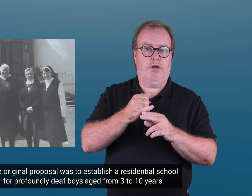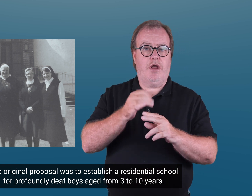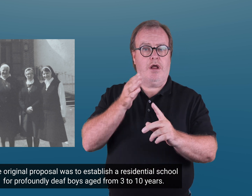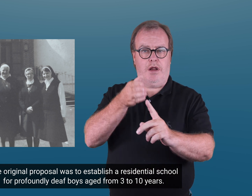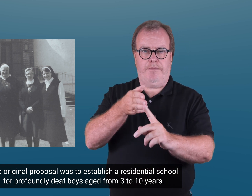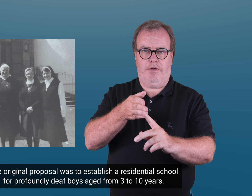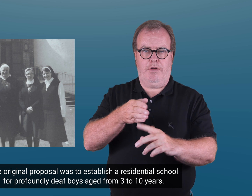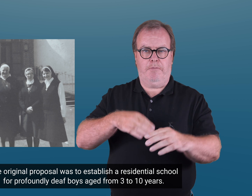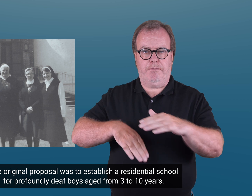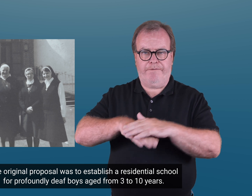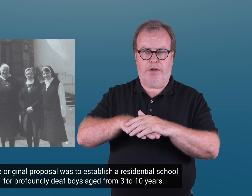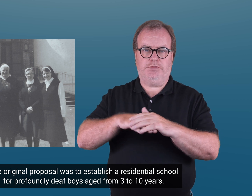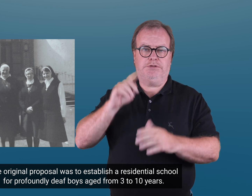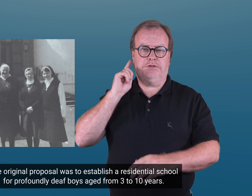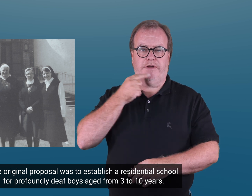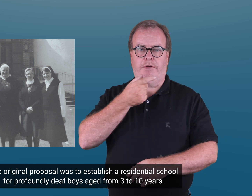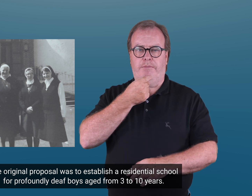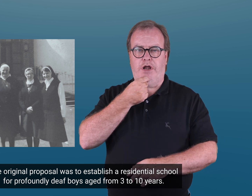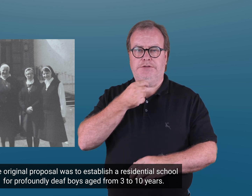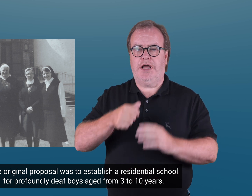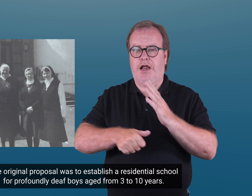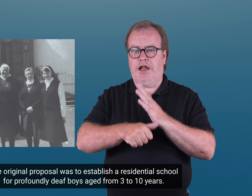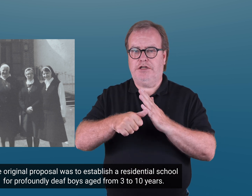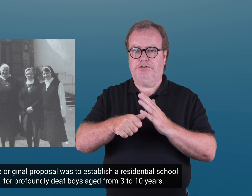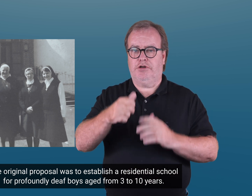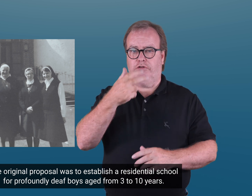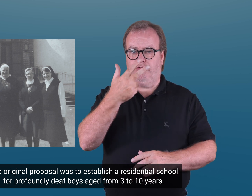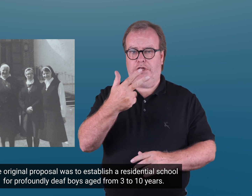for profoundly deaf boys aged from 3 to 10 years.